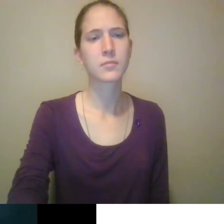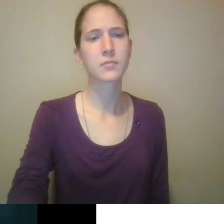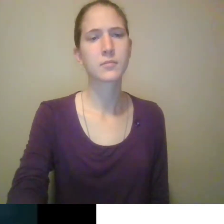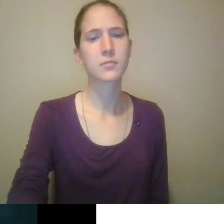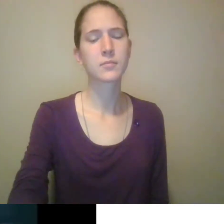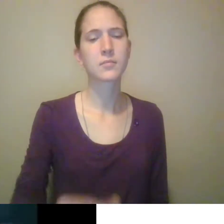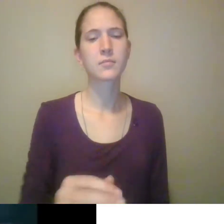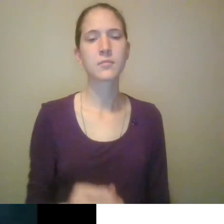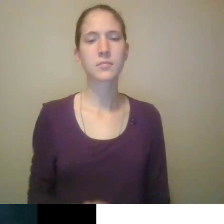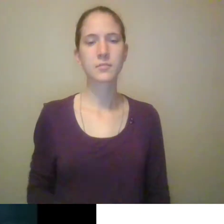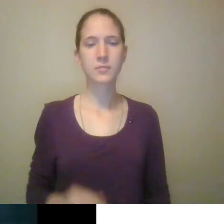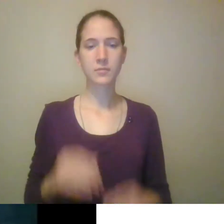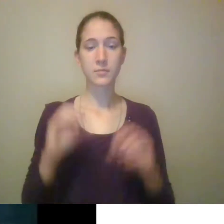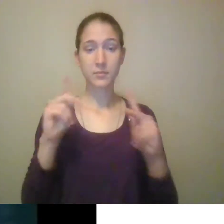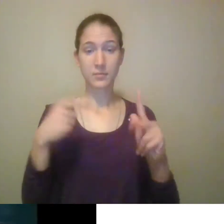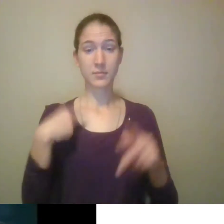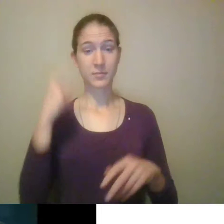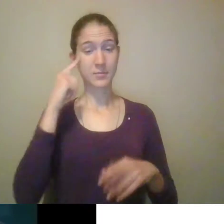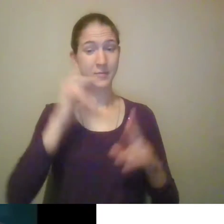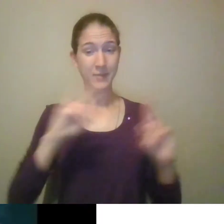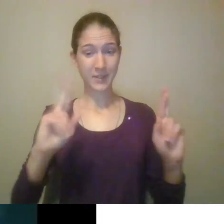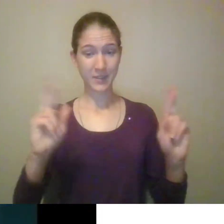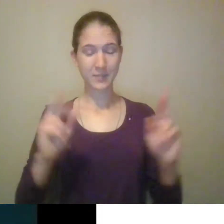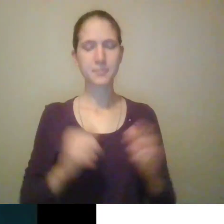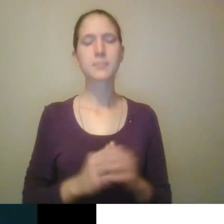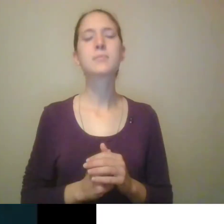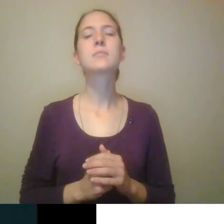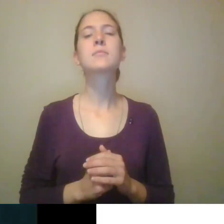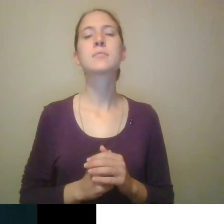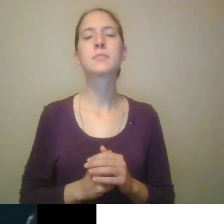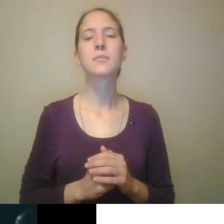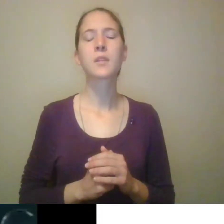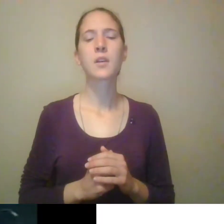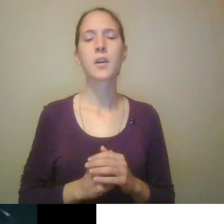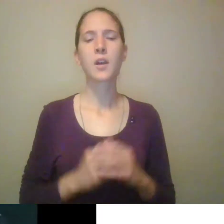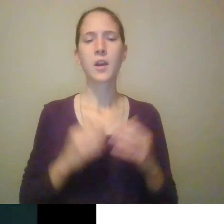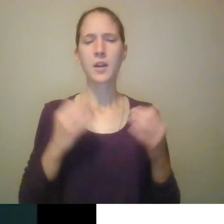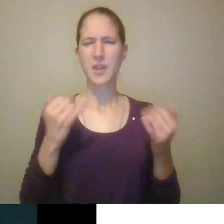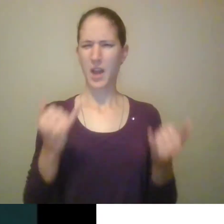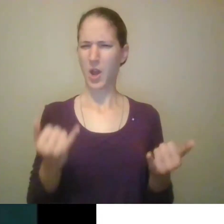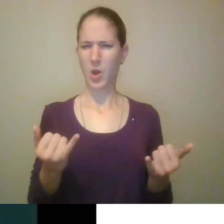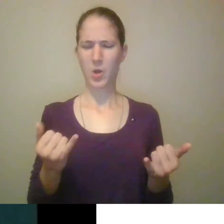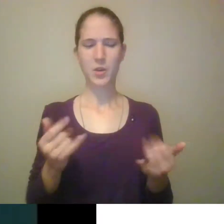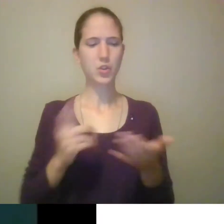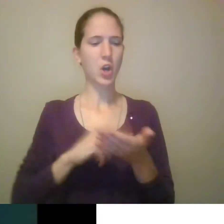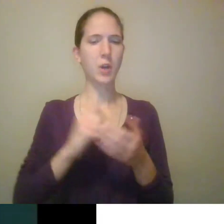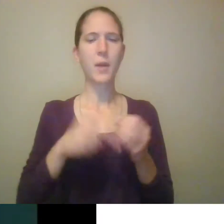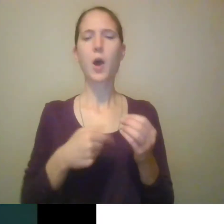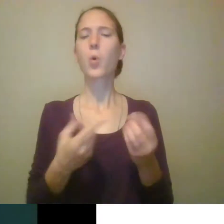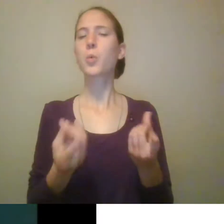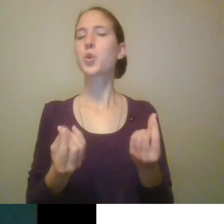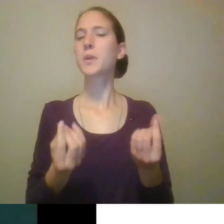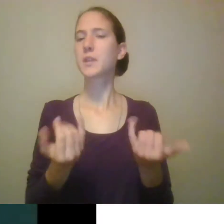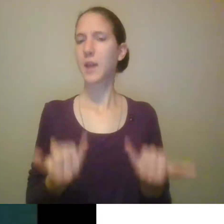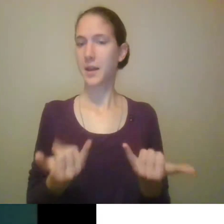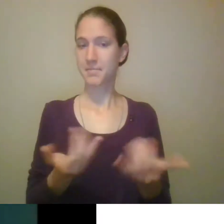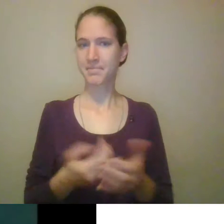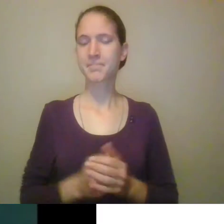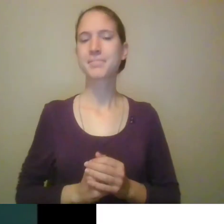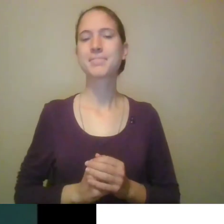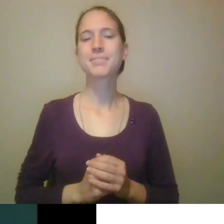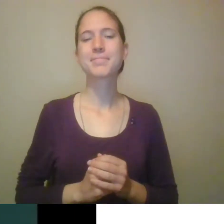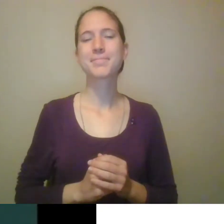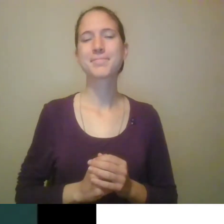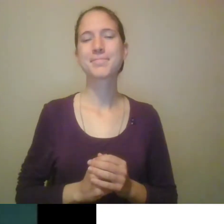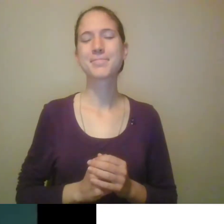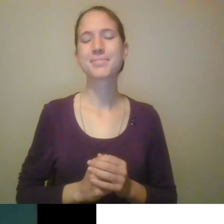Okay, should be all set. All right, then let's talk about what we are going to do today. What I would like to do today is